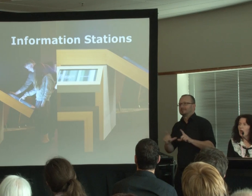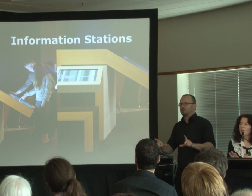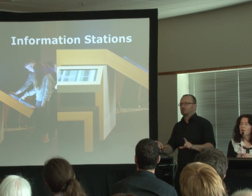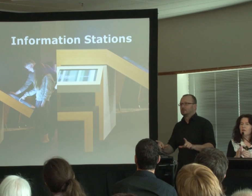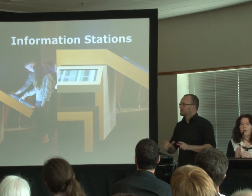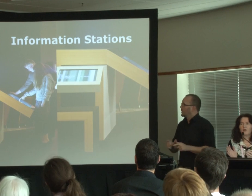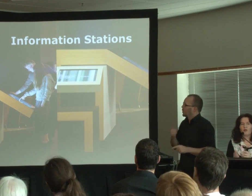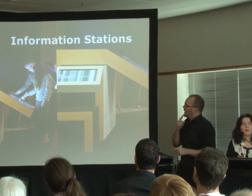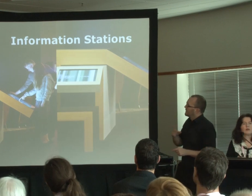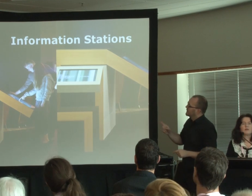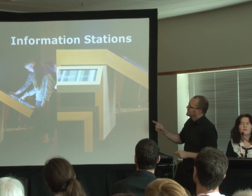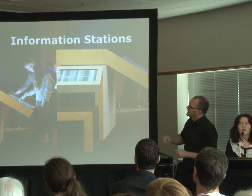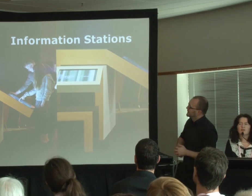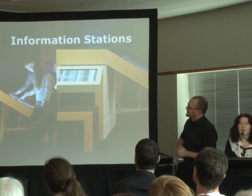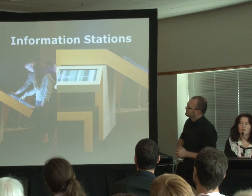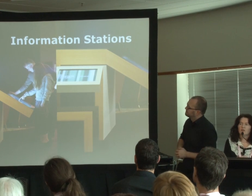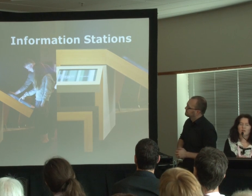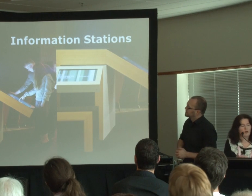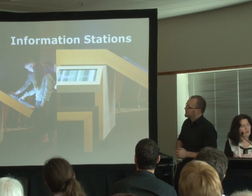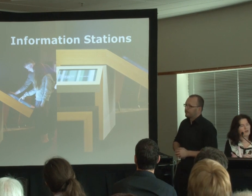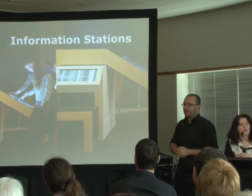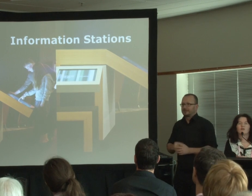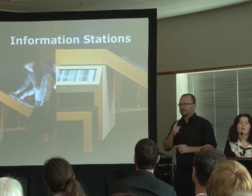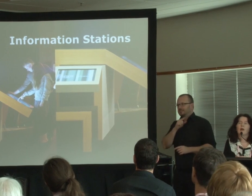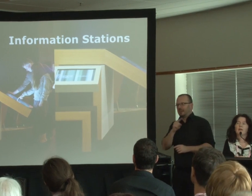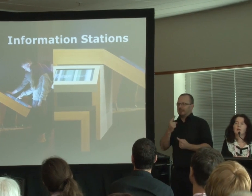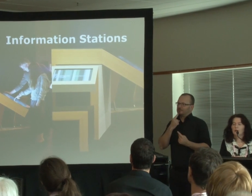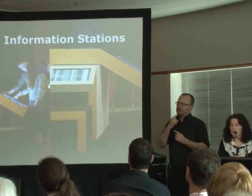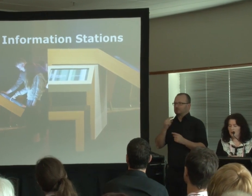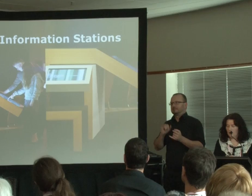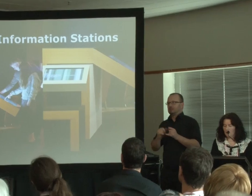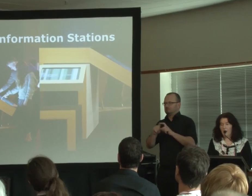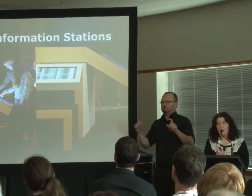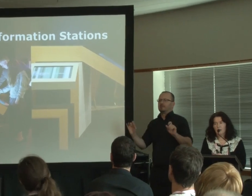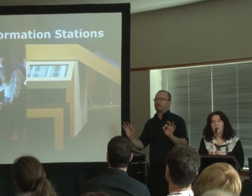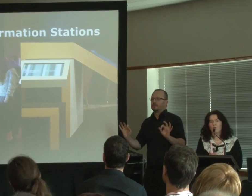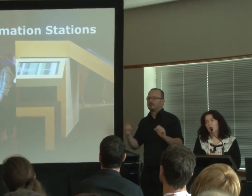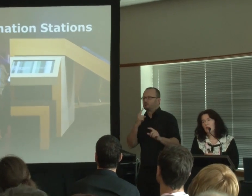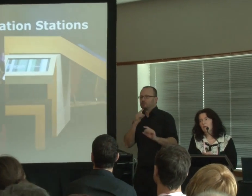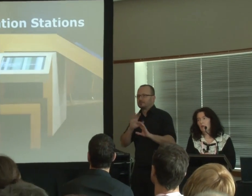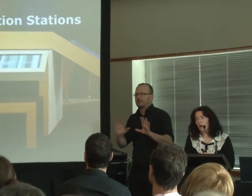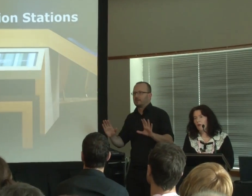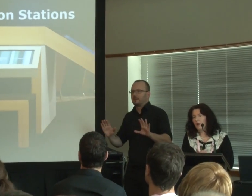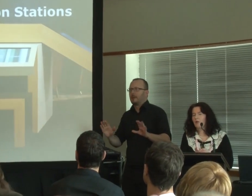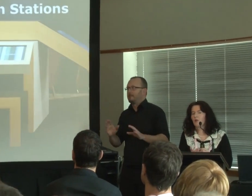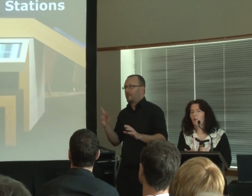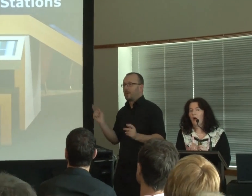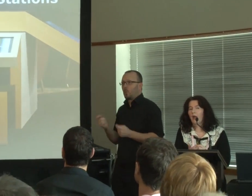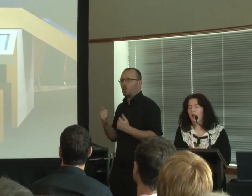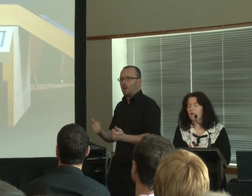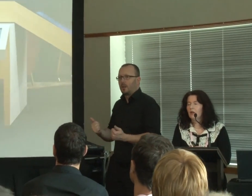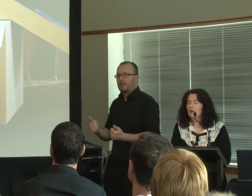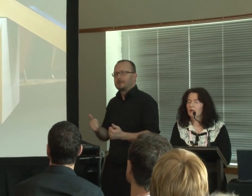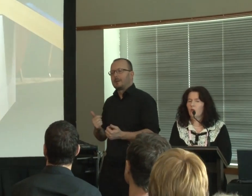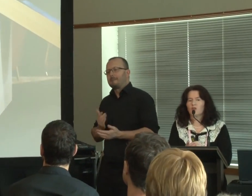ground in the gallery. There's nothing on them that says information stations. There's no instructions, no nothing. But again, they work really, really well. Part of the problem